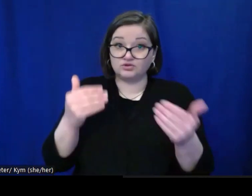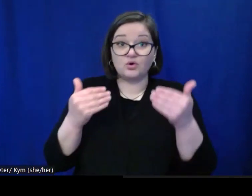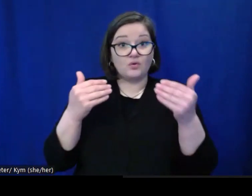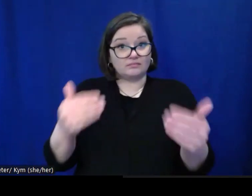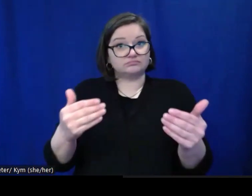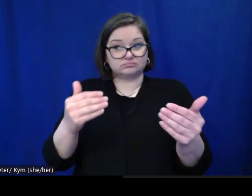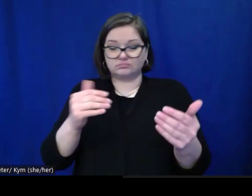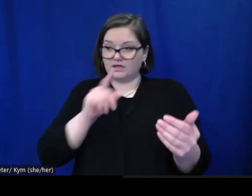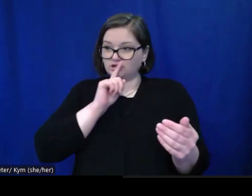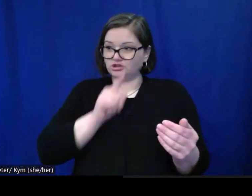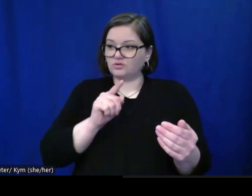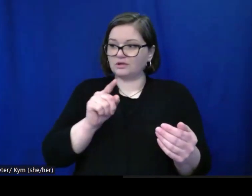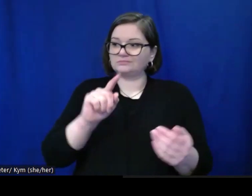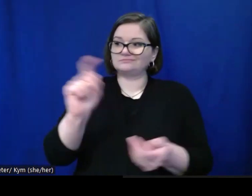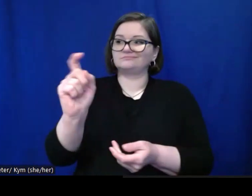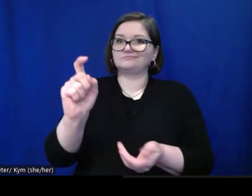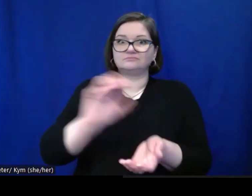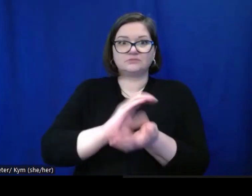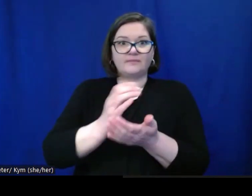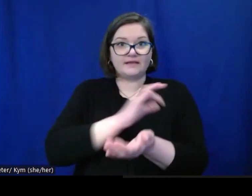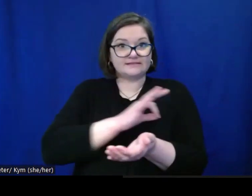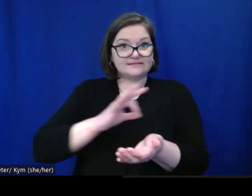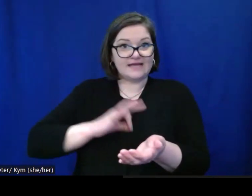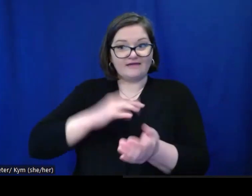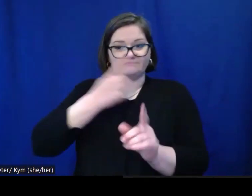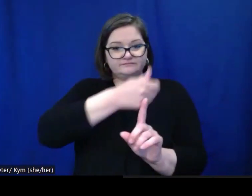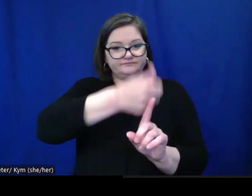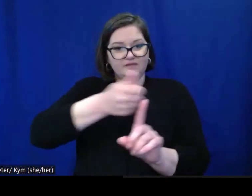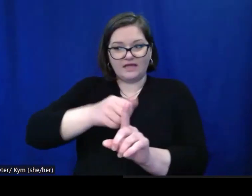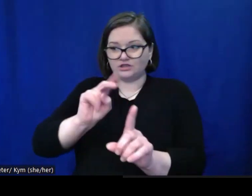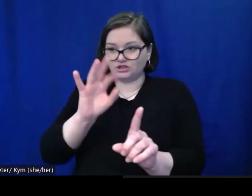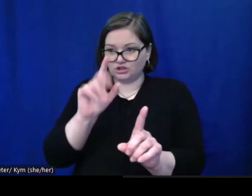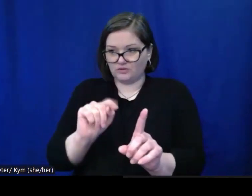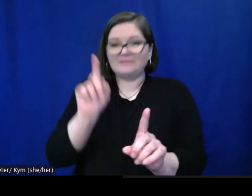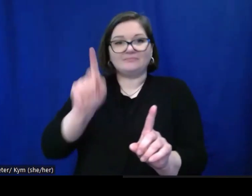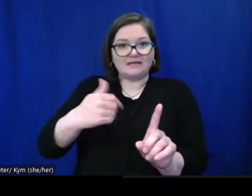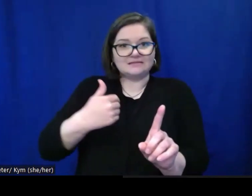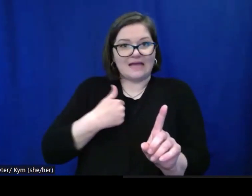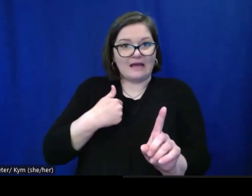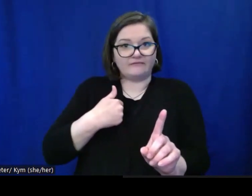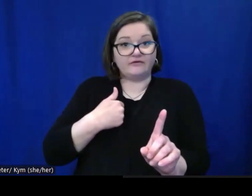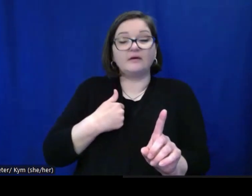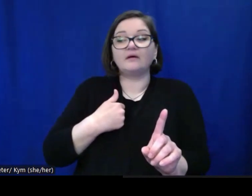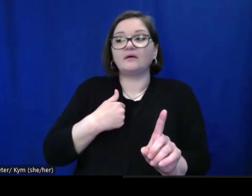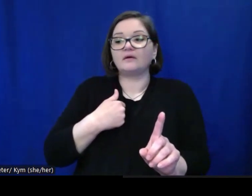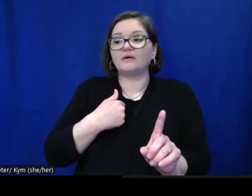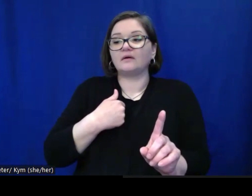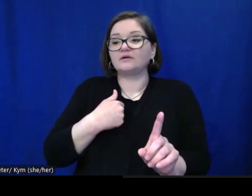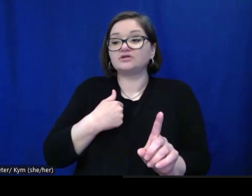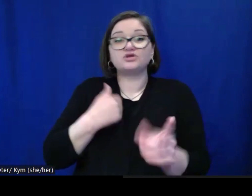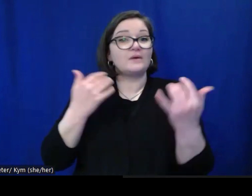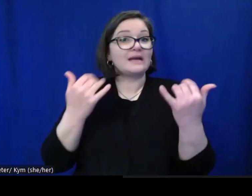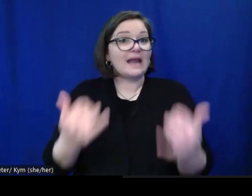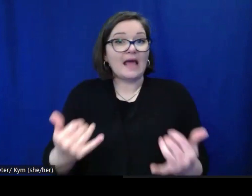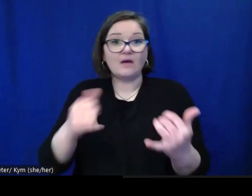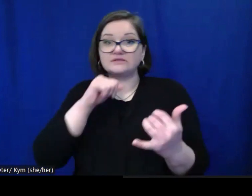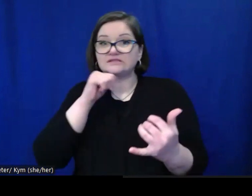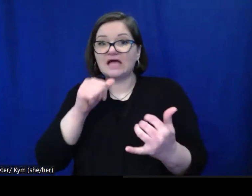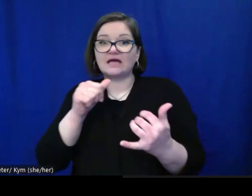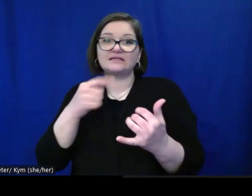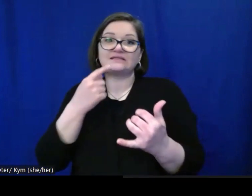of staff per unit. No longer is it going to be according to the needs